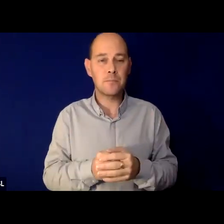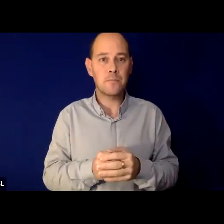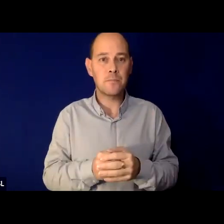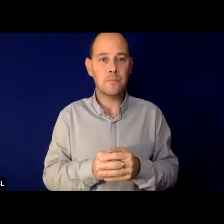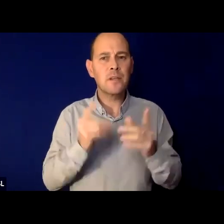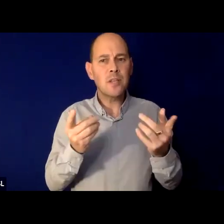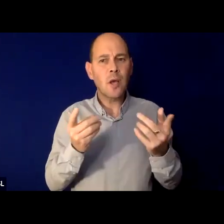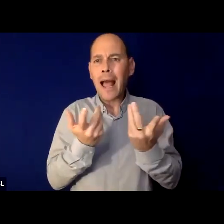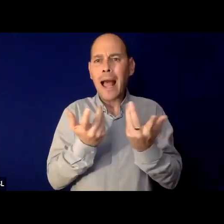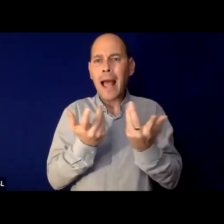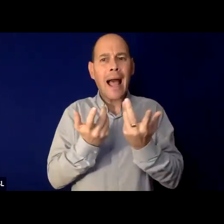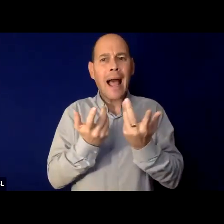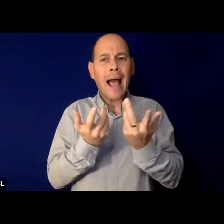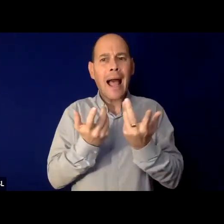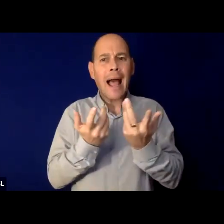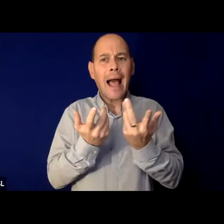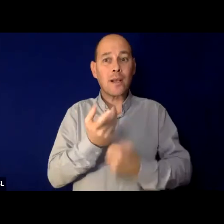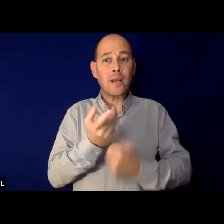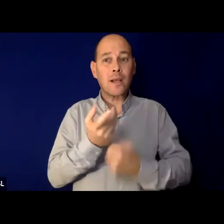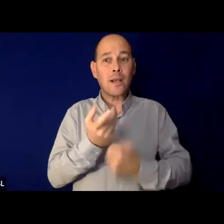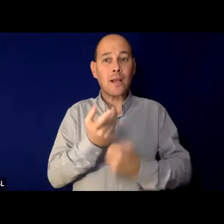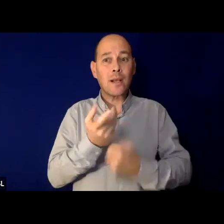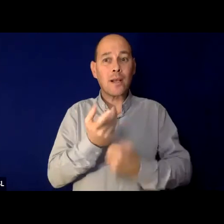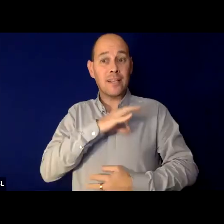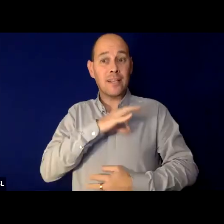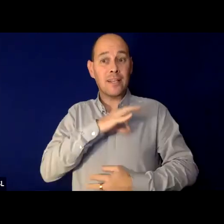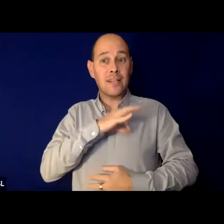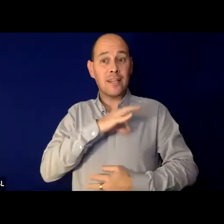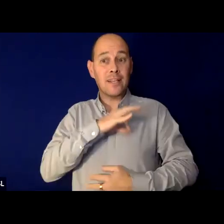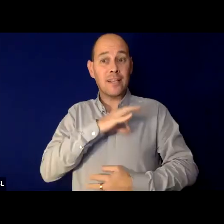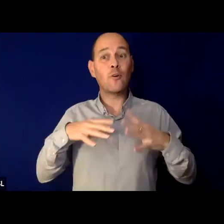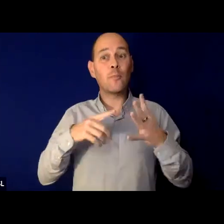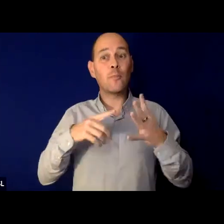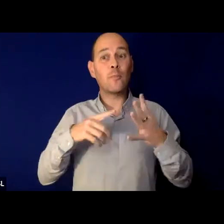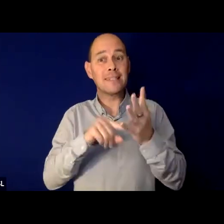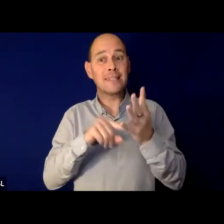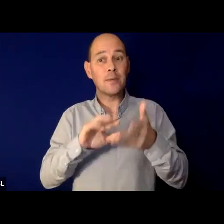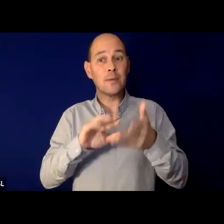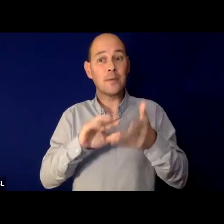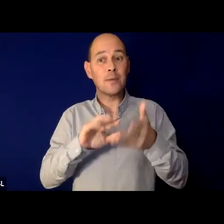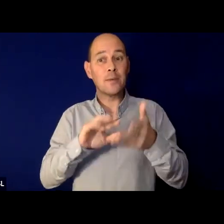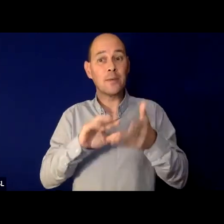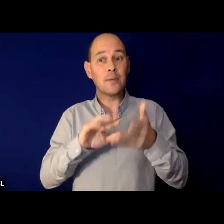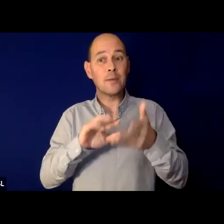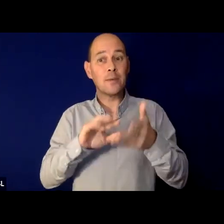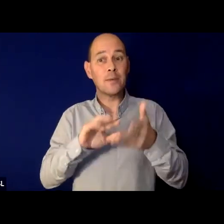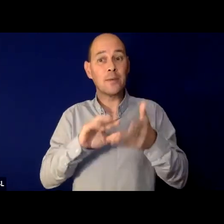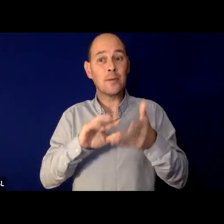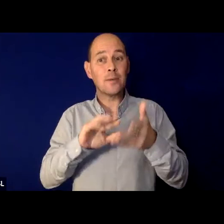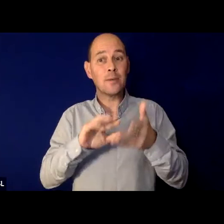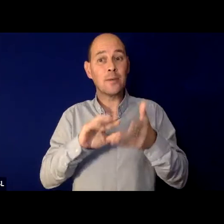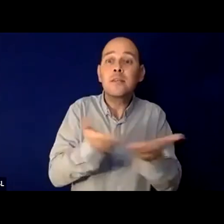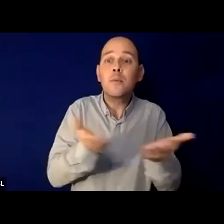can the benefits of informal AT provision in supplying otherwise underserved populations and also in terms of